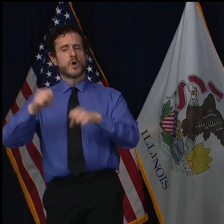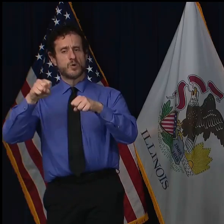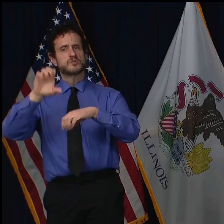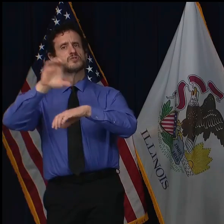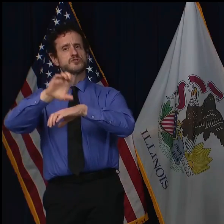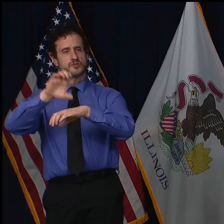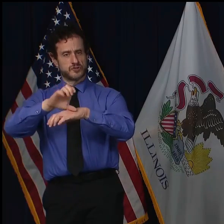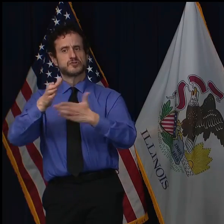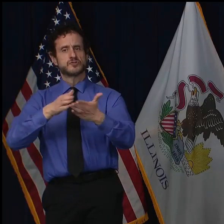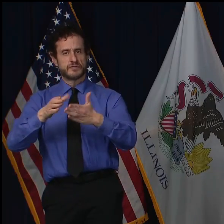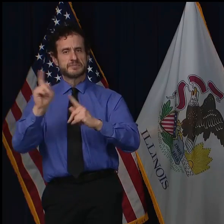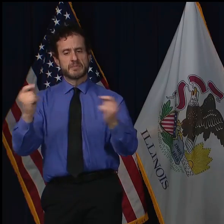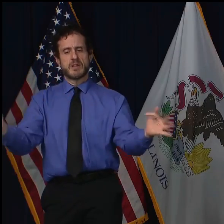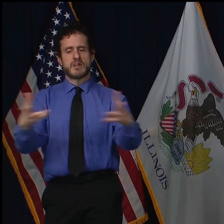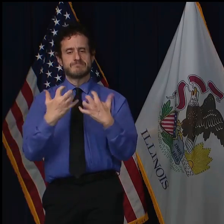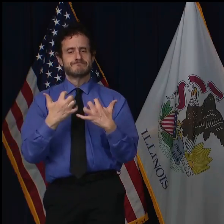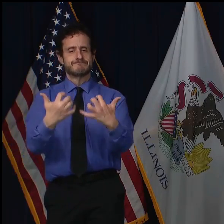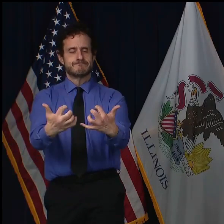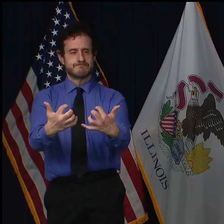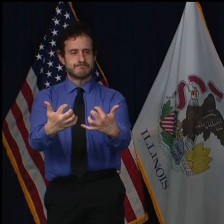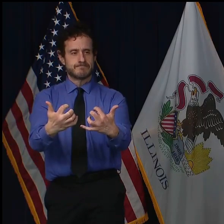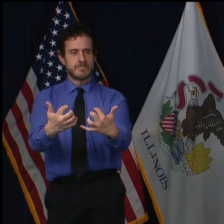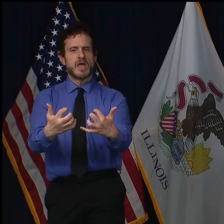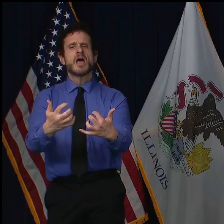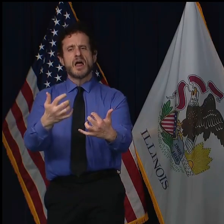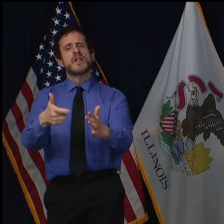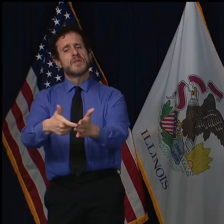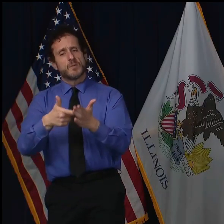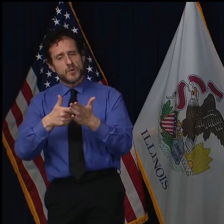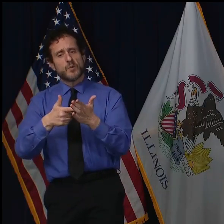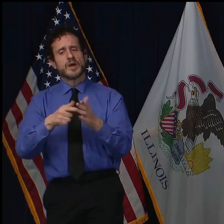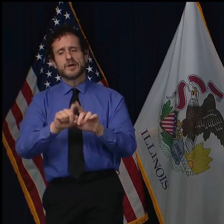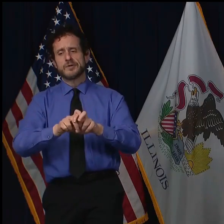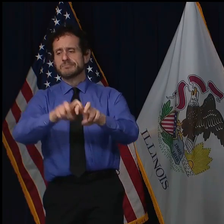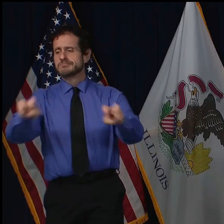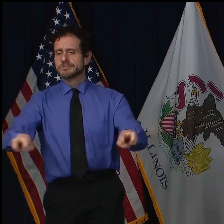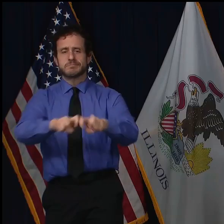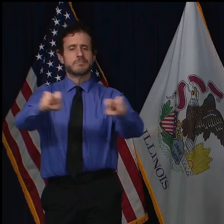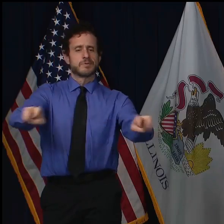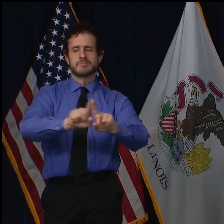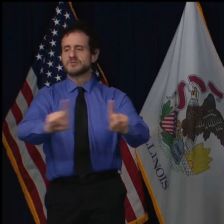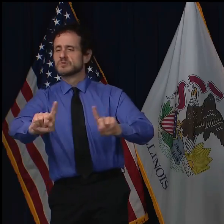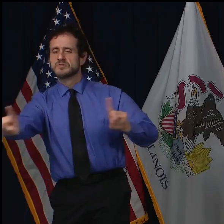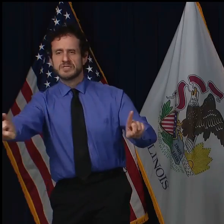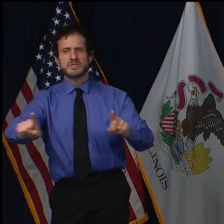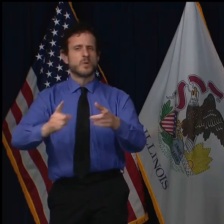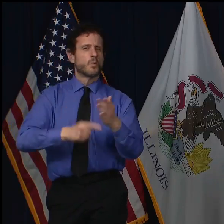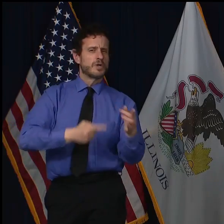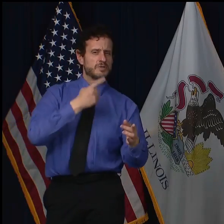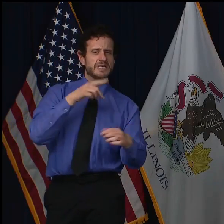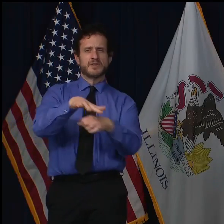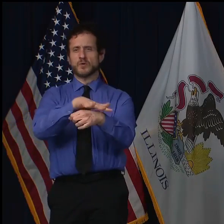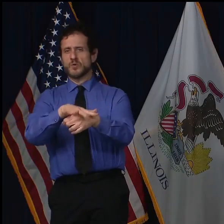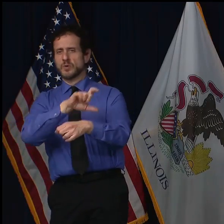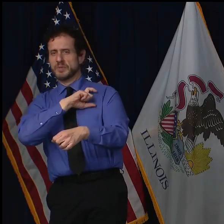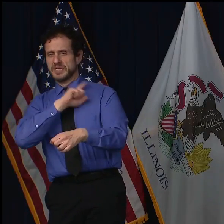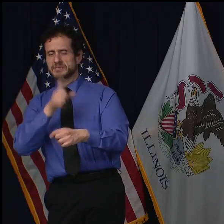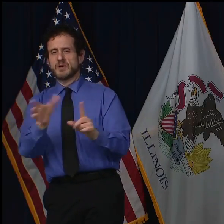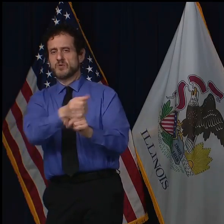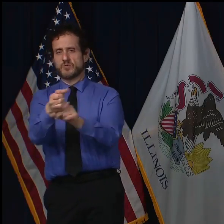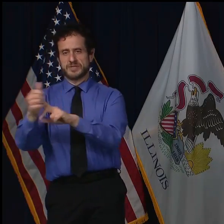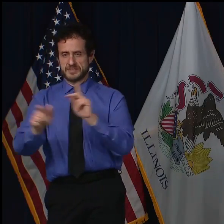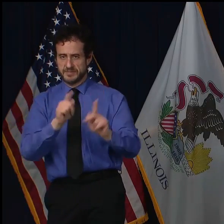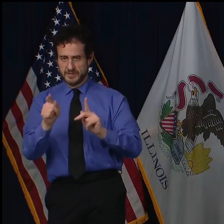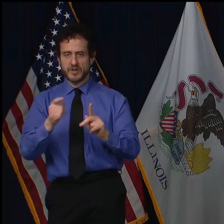services while instituting a long list of safety and social distancing measures. Can you respond to this, and what do you say to local law enforcement about making